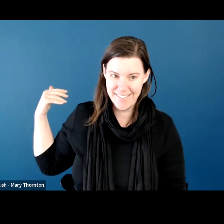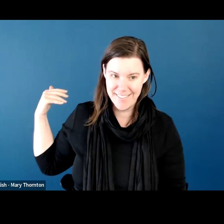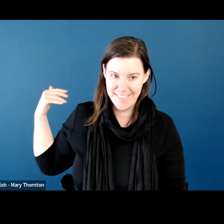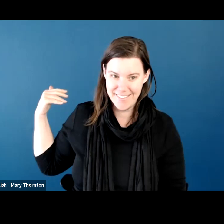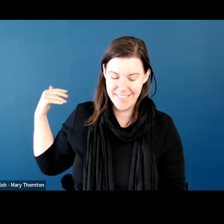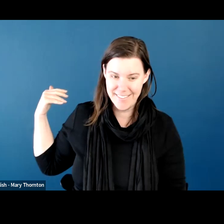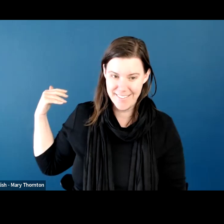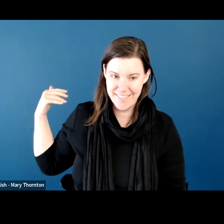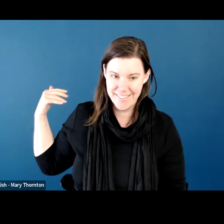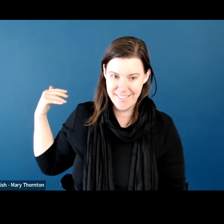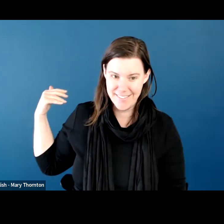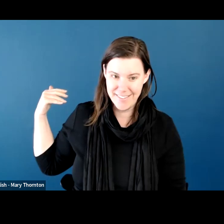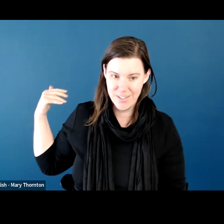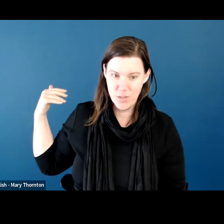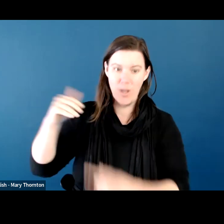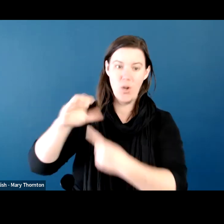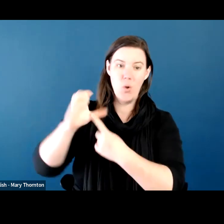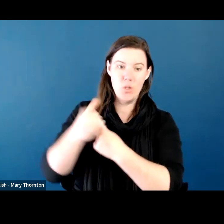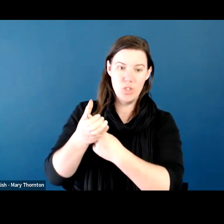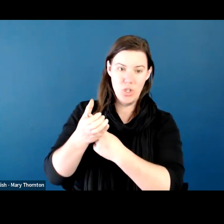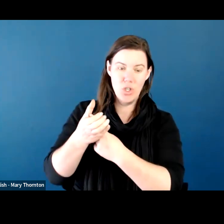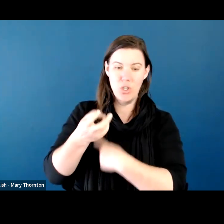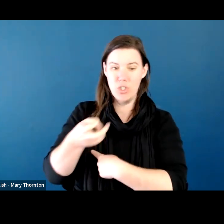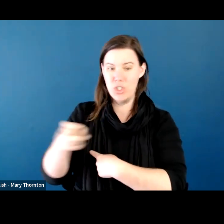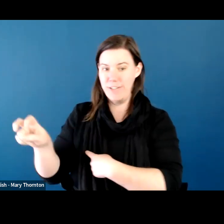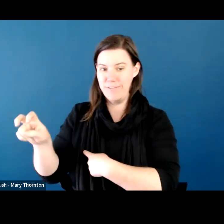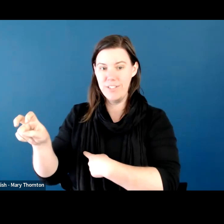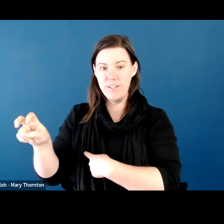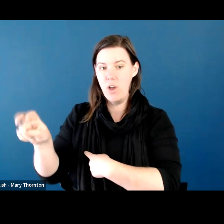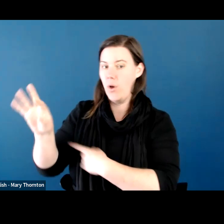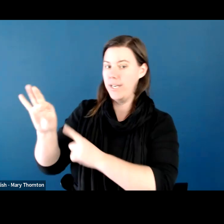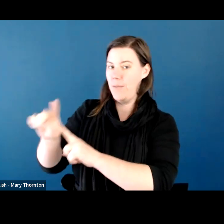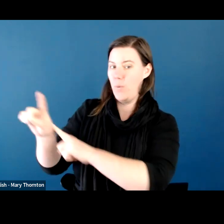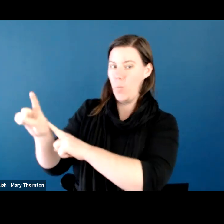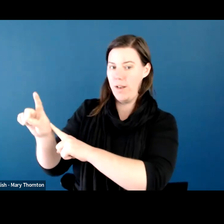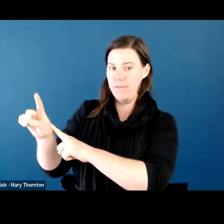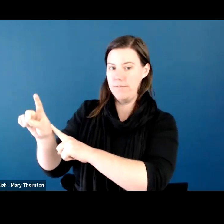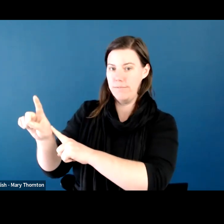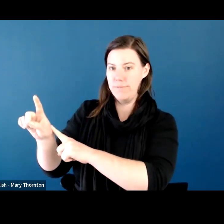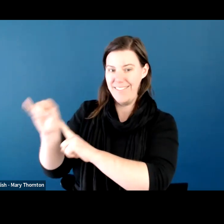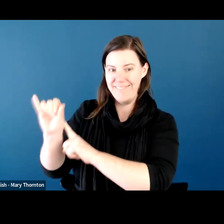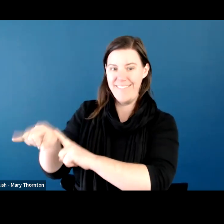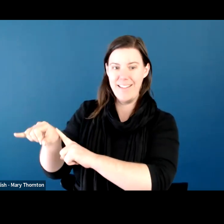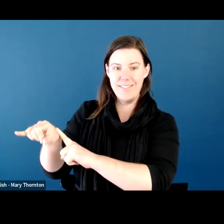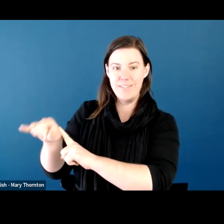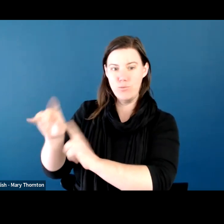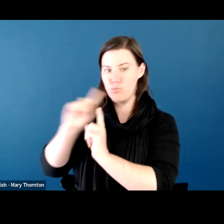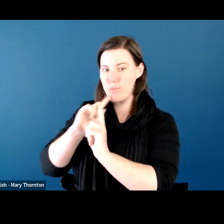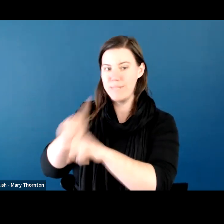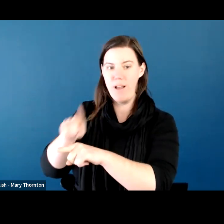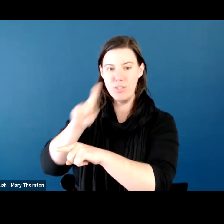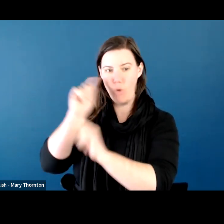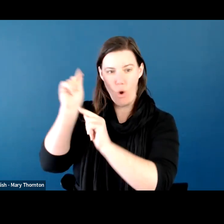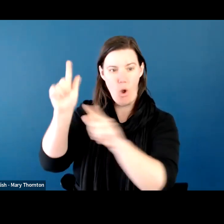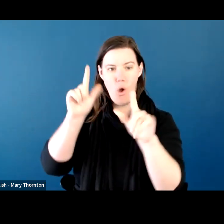cultural shift towards 911 as being a quick response to all societal problems. People use 911 for a whole range of services,